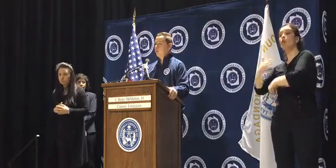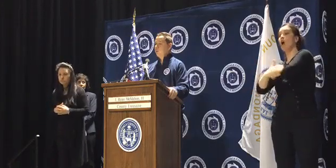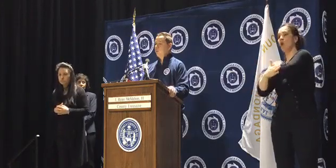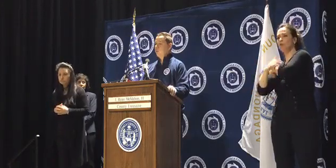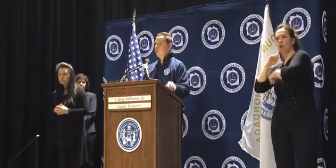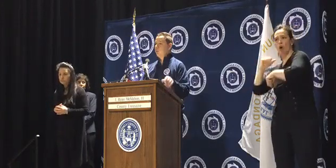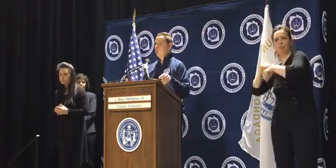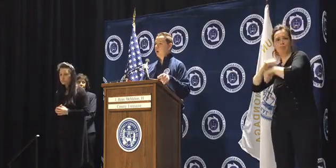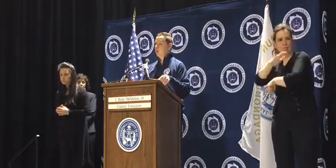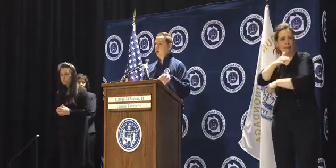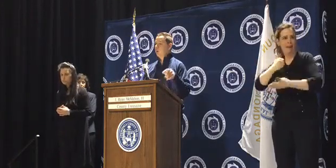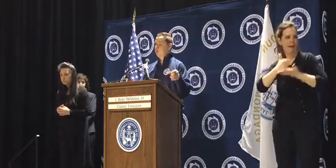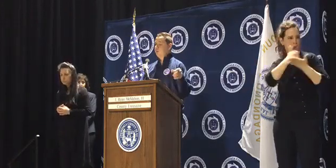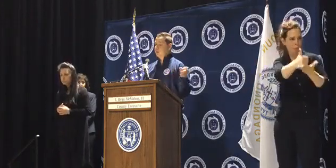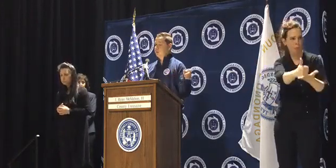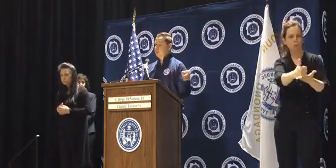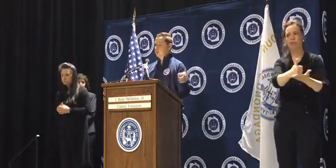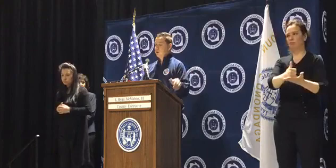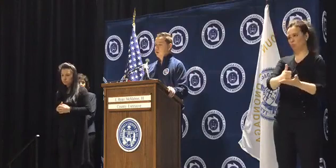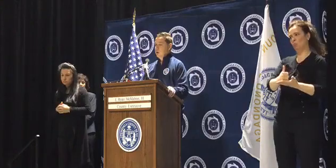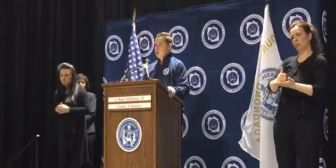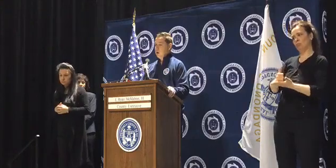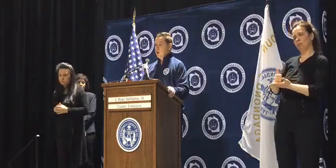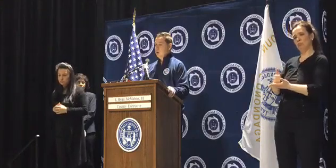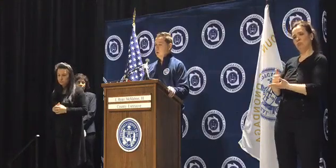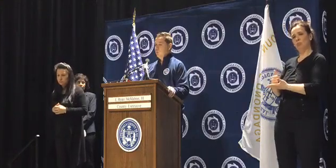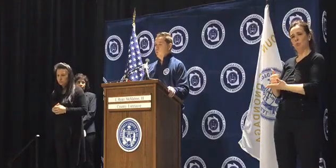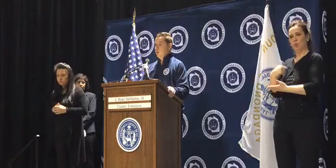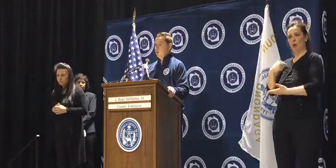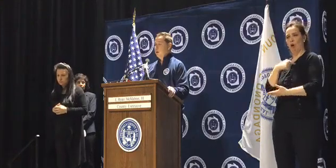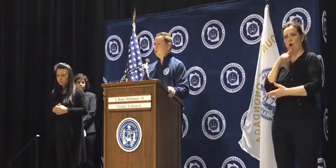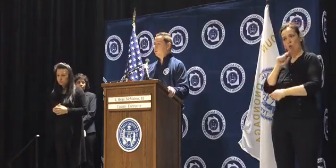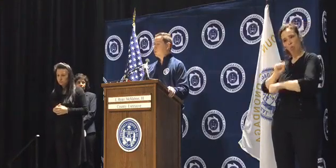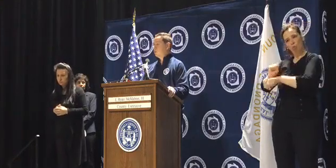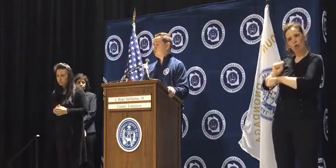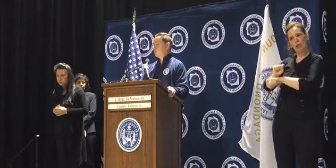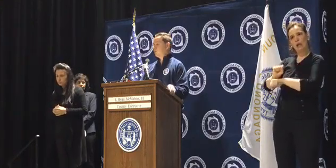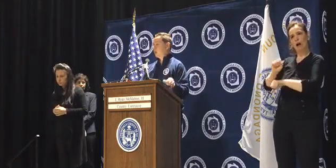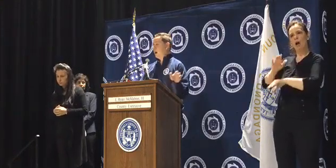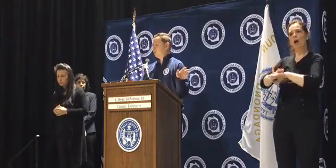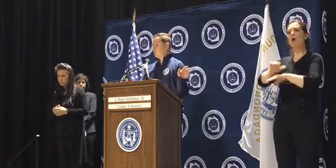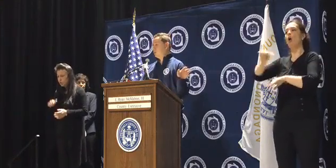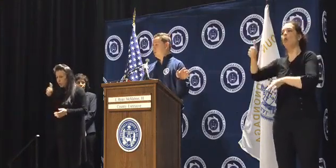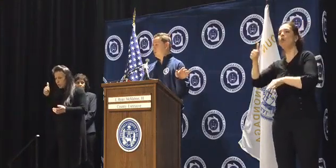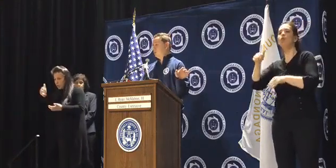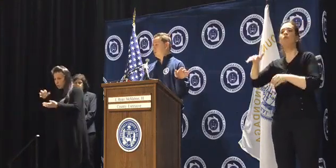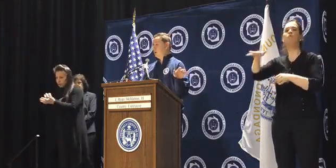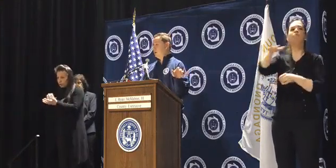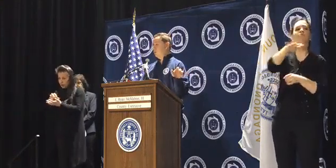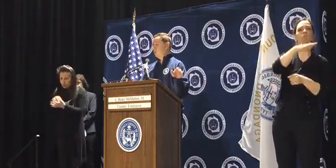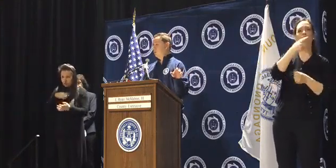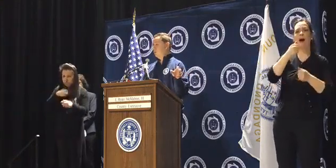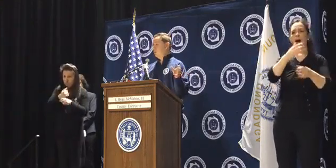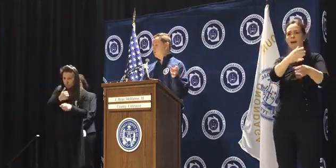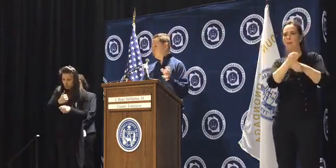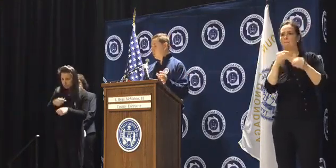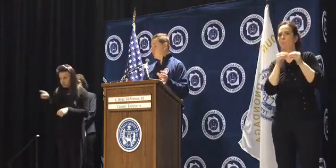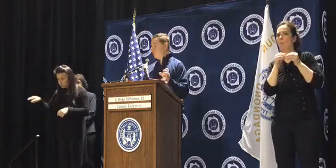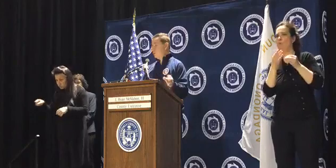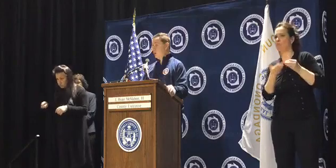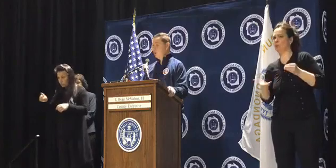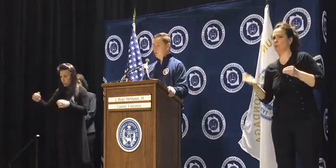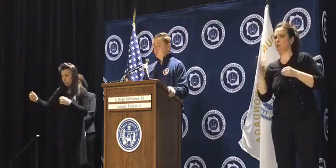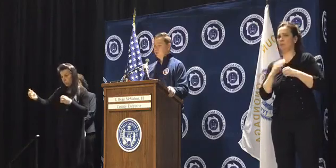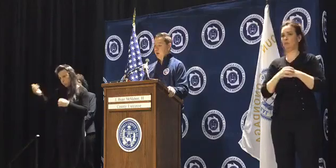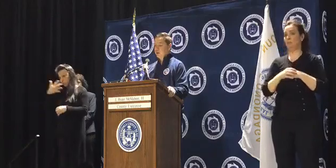been working with other medical professionals where elective surgeries have stopped, and hopefully get some of